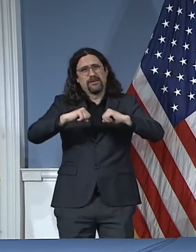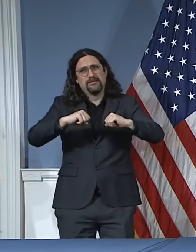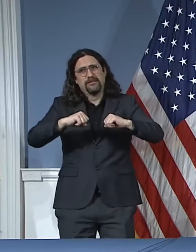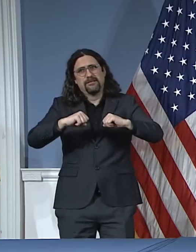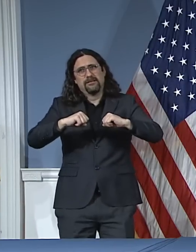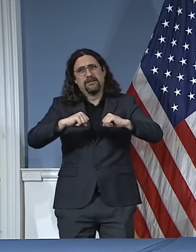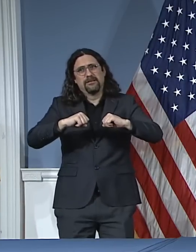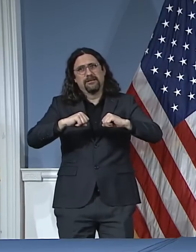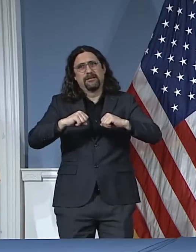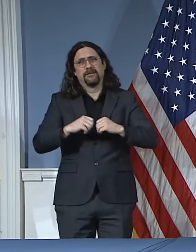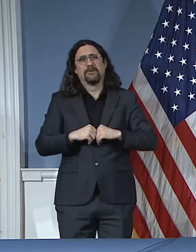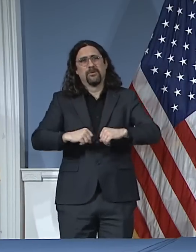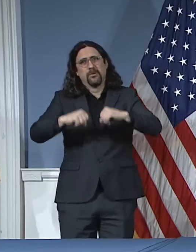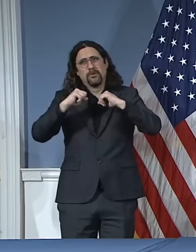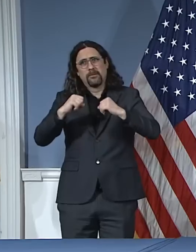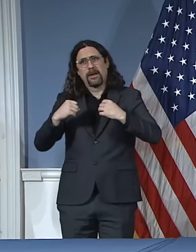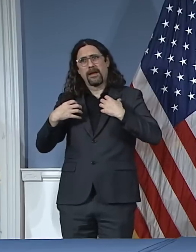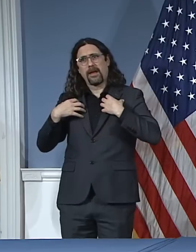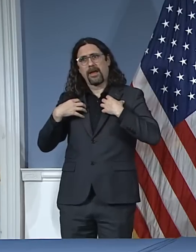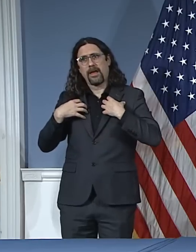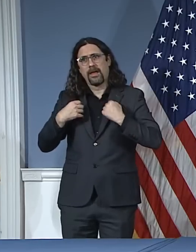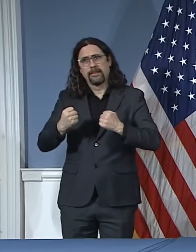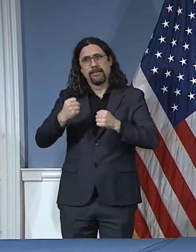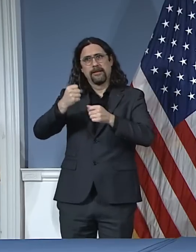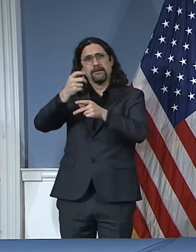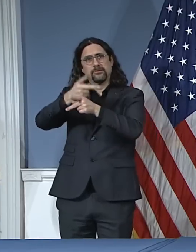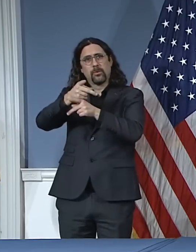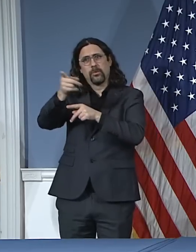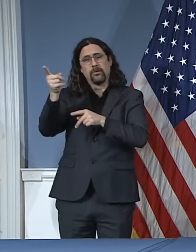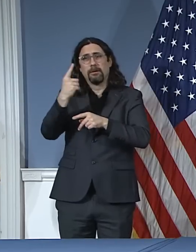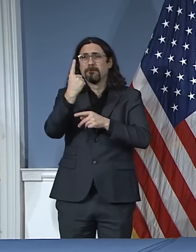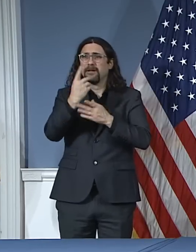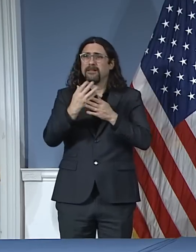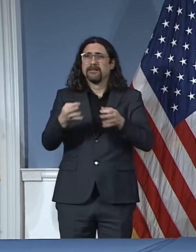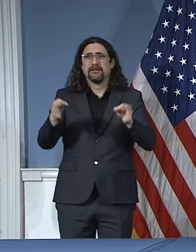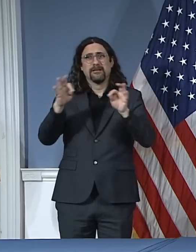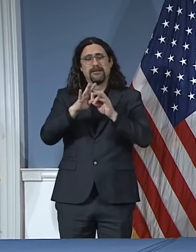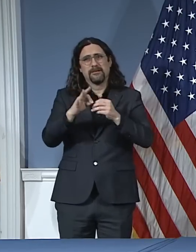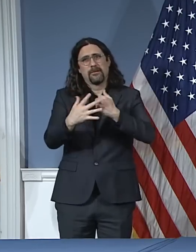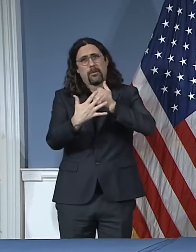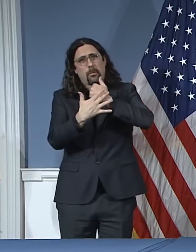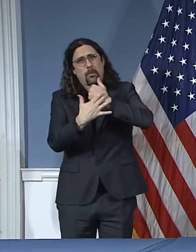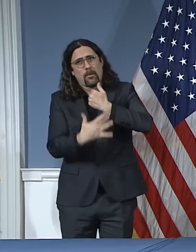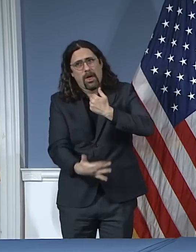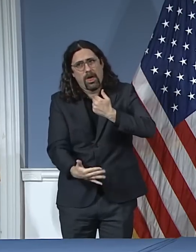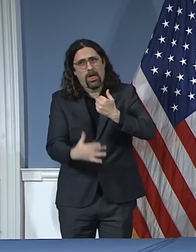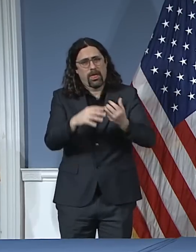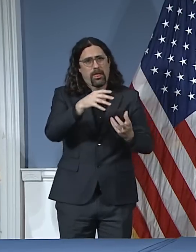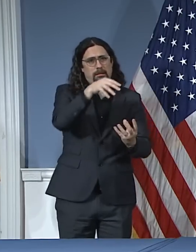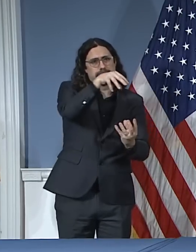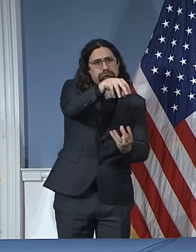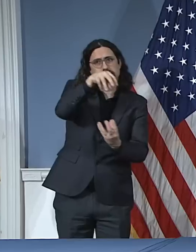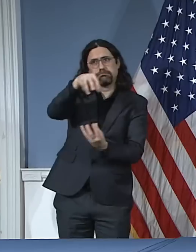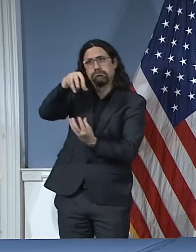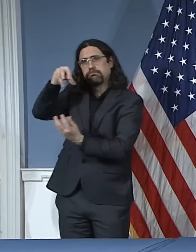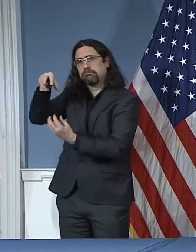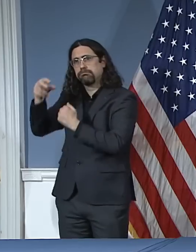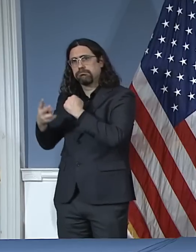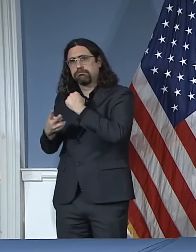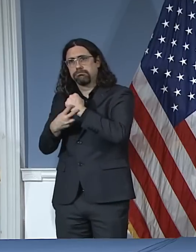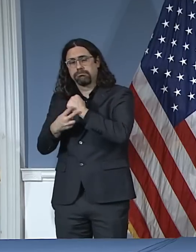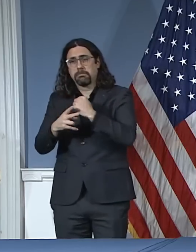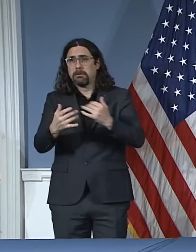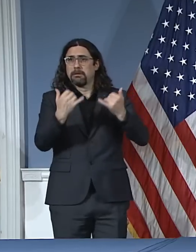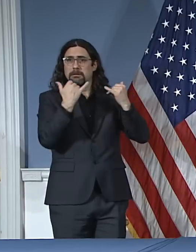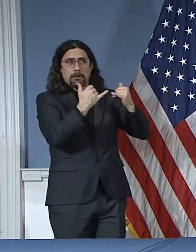supply to serve all New Yorkers. Right now, our blood supply is sufficient, but a lot of the blood drives